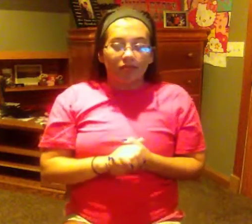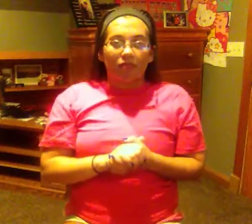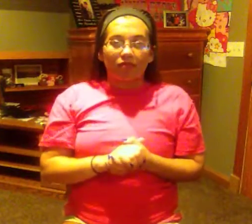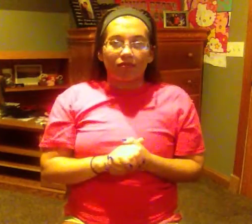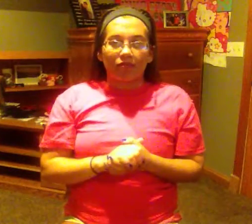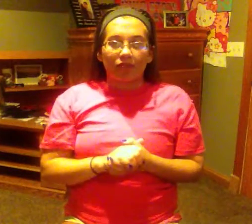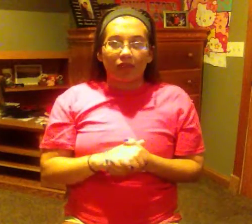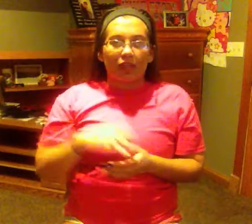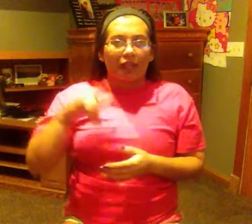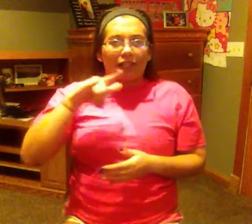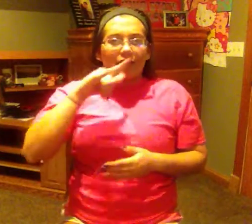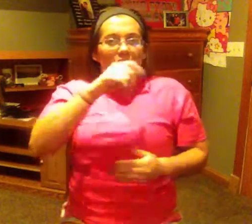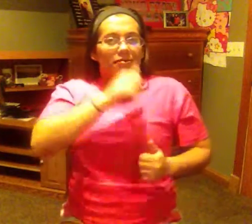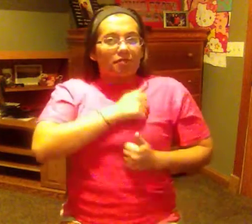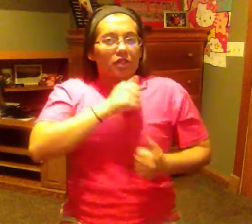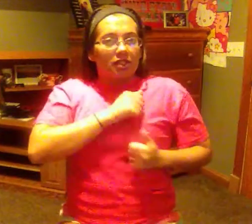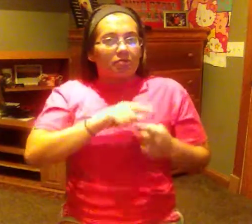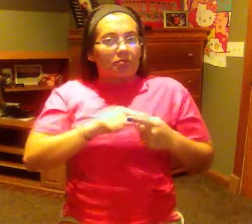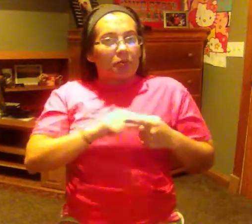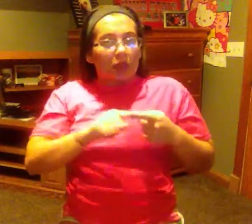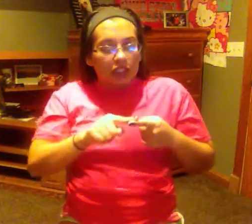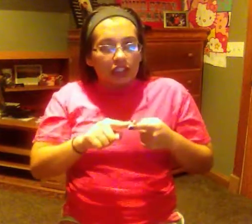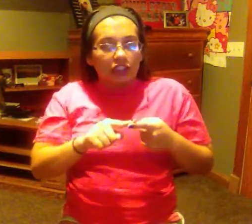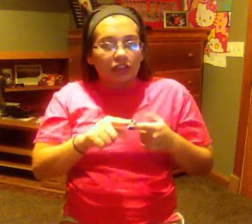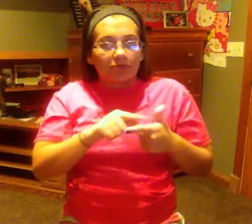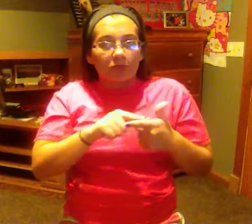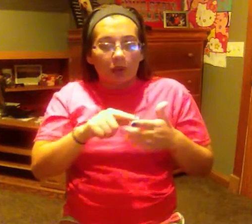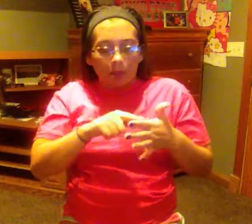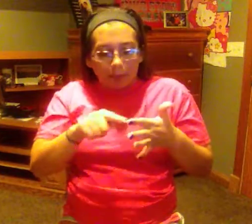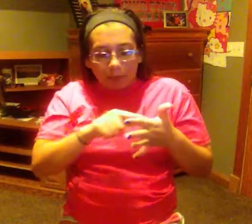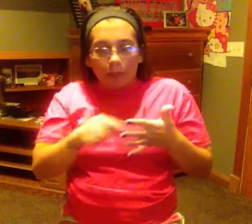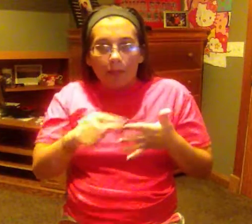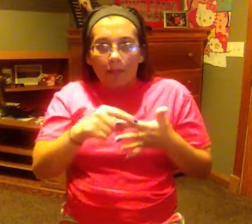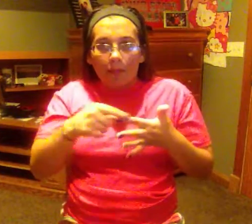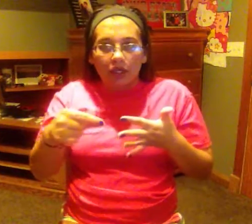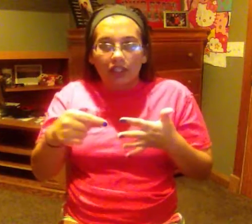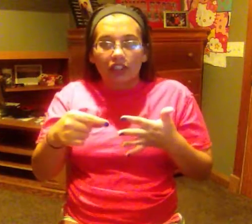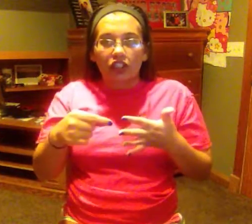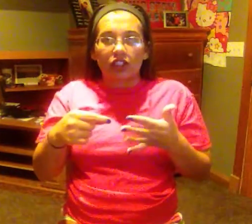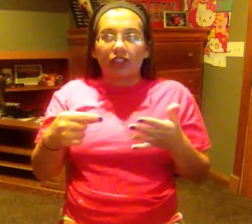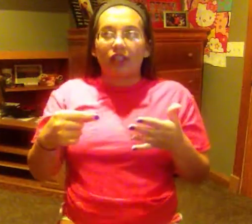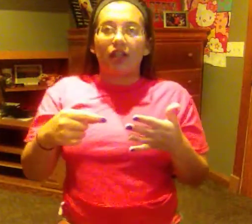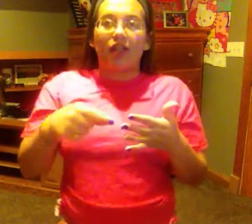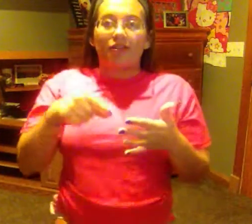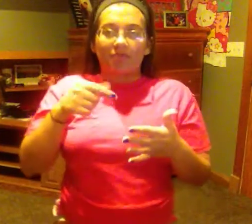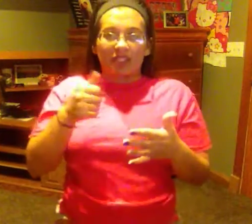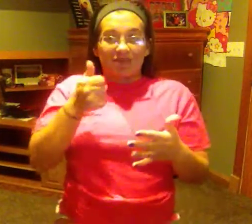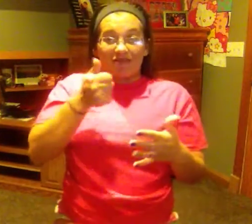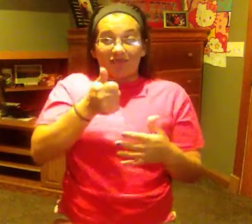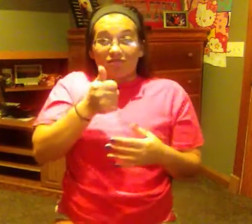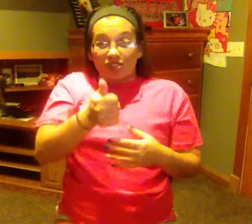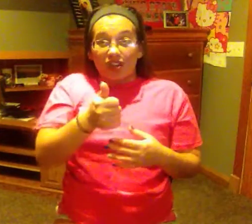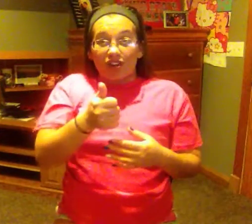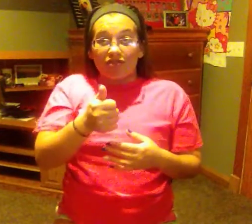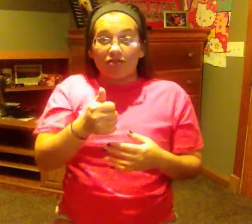system in top shape. Choose your aircraft, from the Apache, or the Kiowa Warrior, or the Chinook, to the workhorse